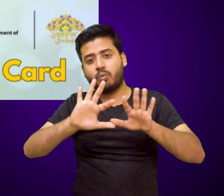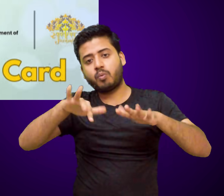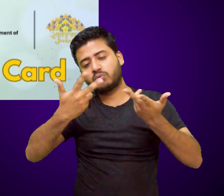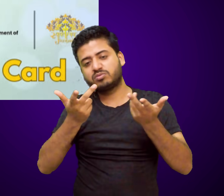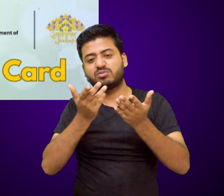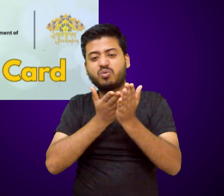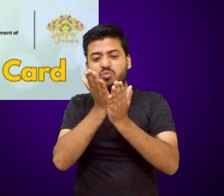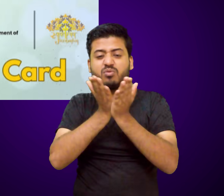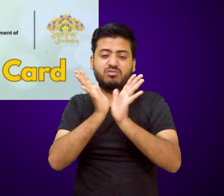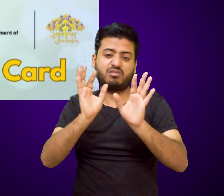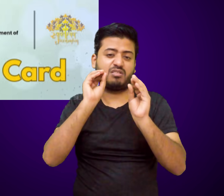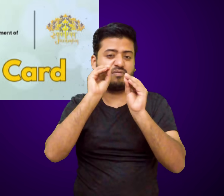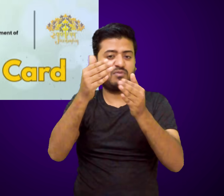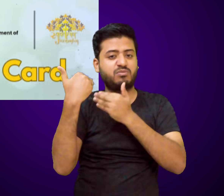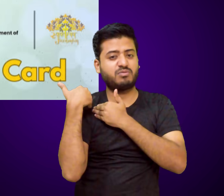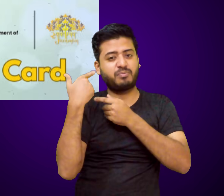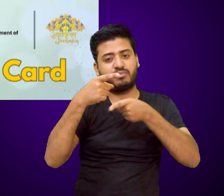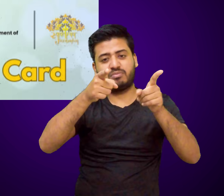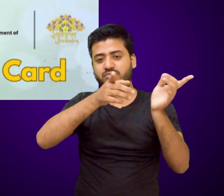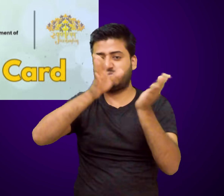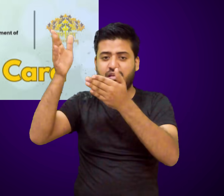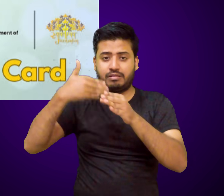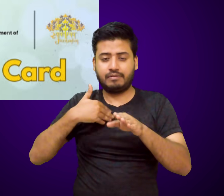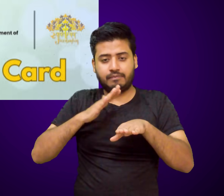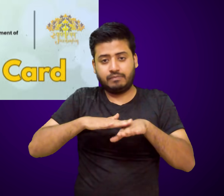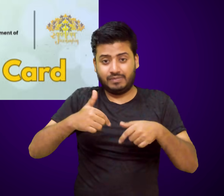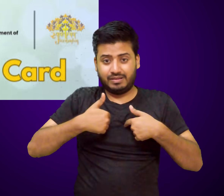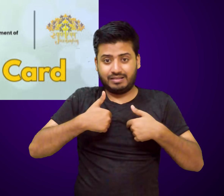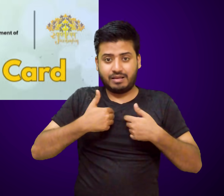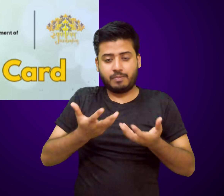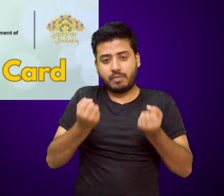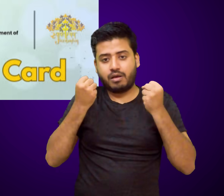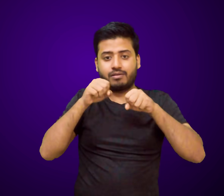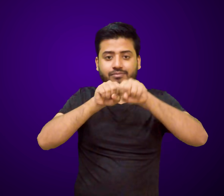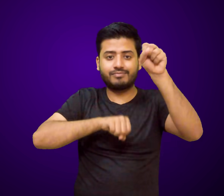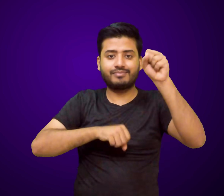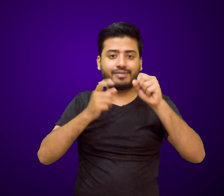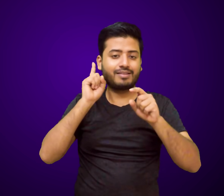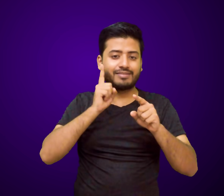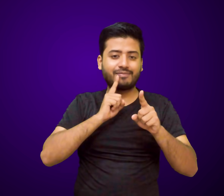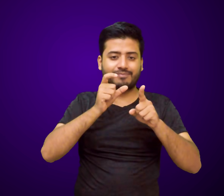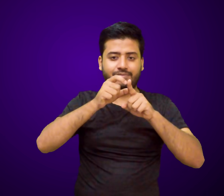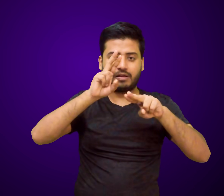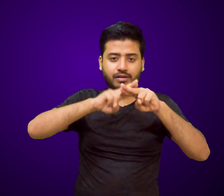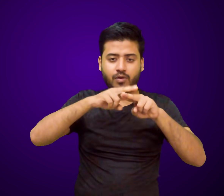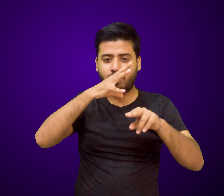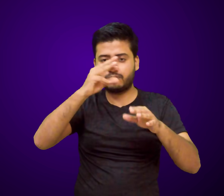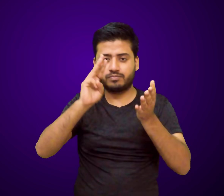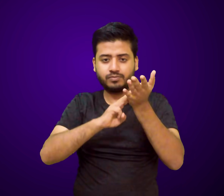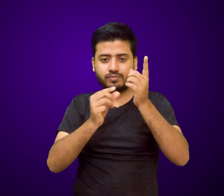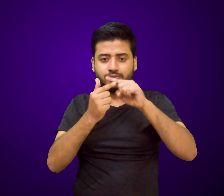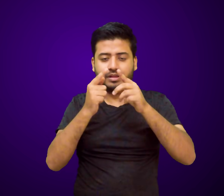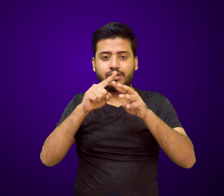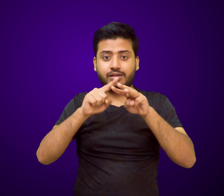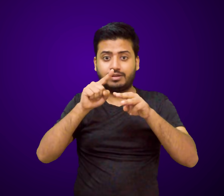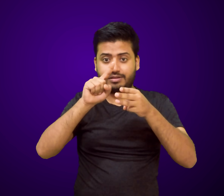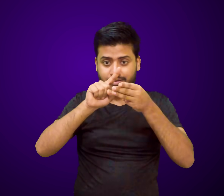online through IRCTC or at reservation counters. Intellectual disability. A commercial circular effective 1